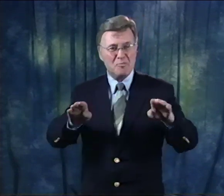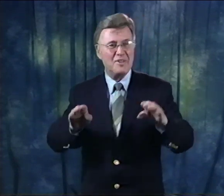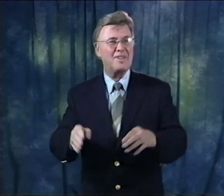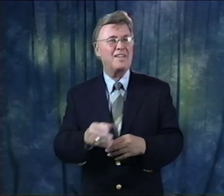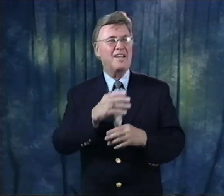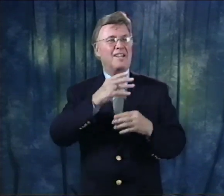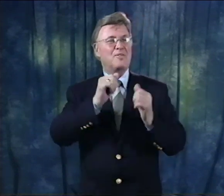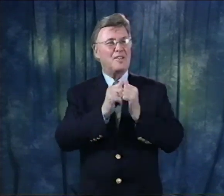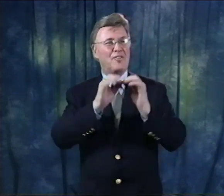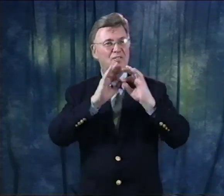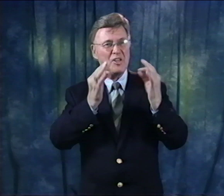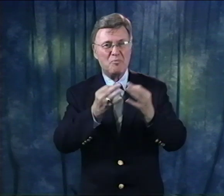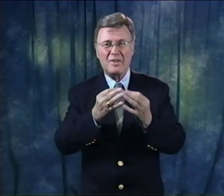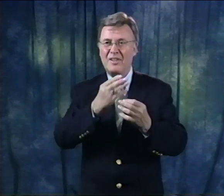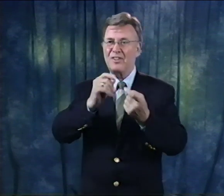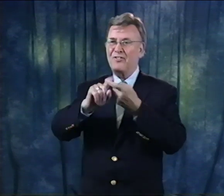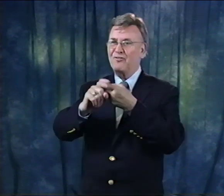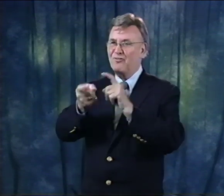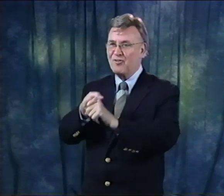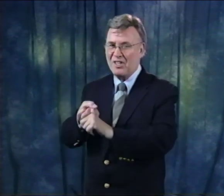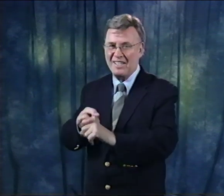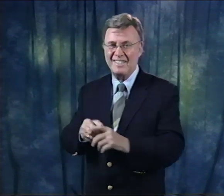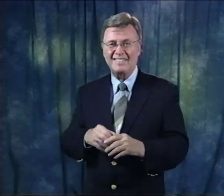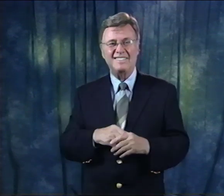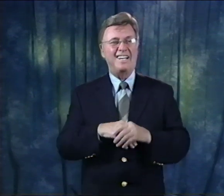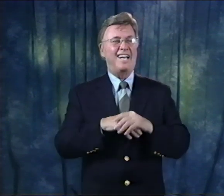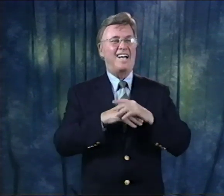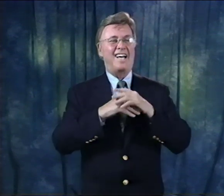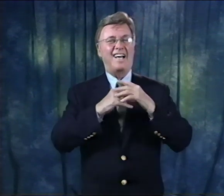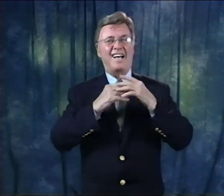our table with our families and friends.